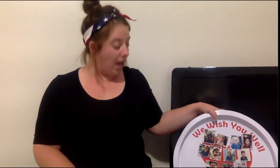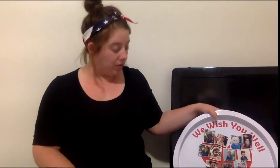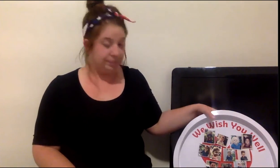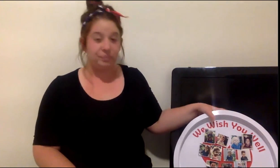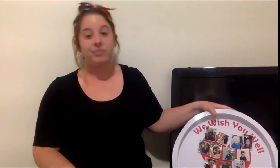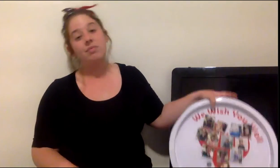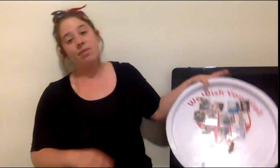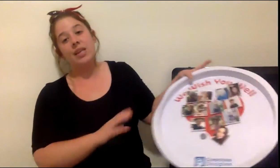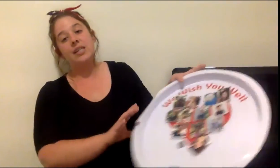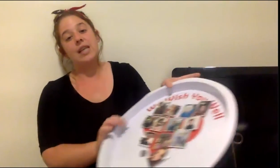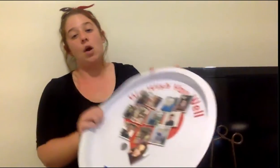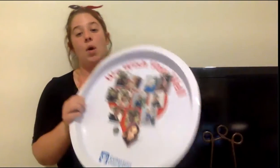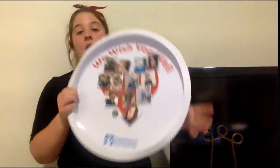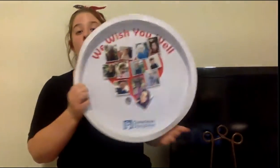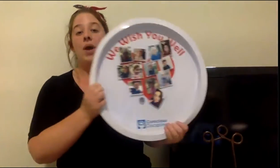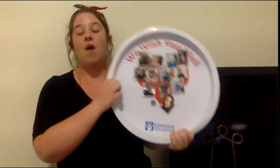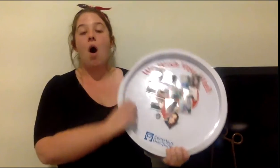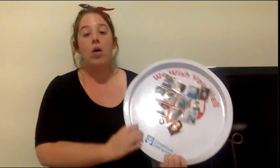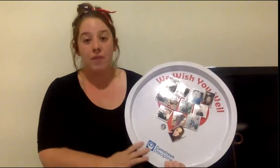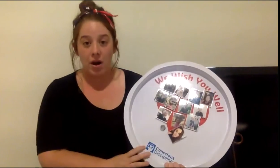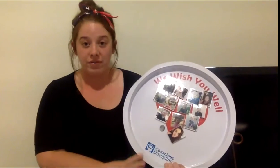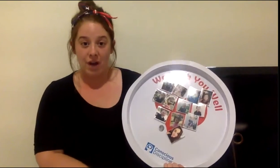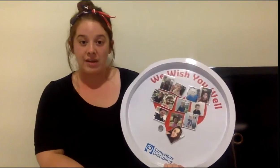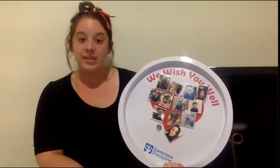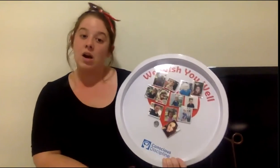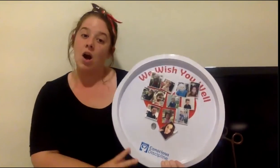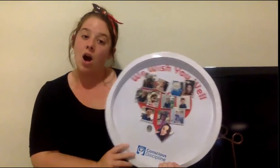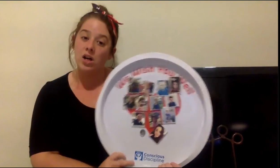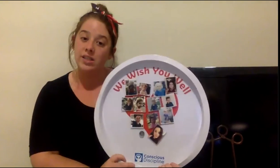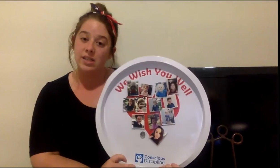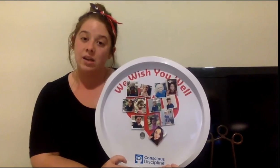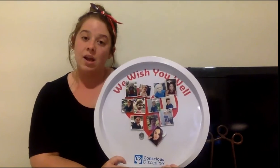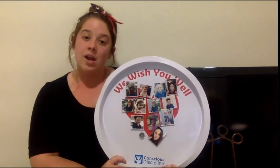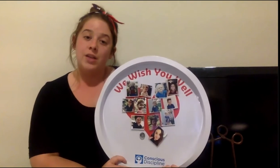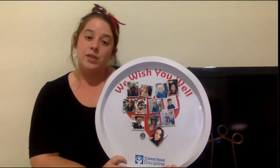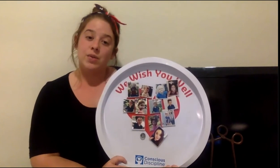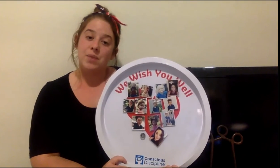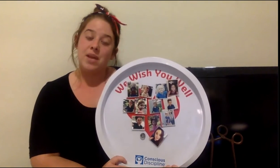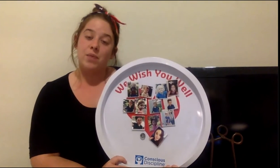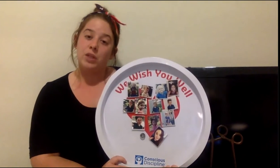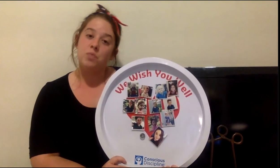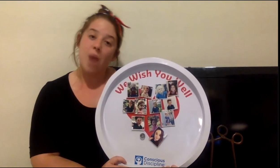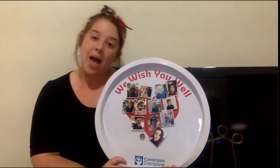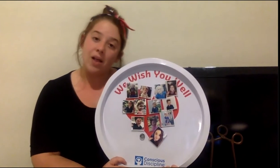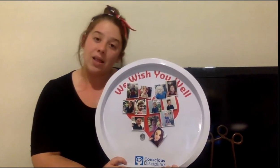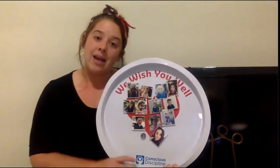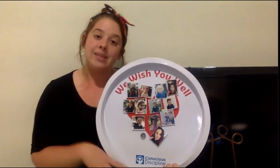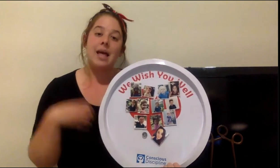well. So we have all of our friends in our heart so that we can wish them well and send